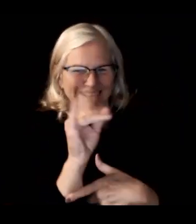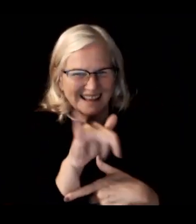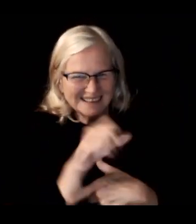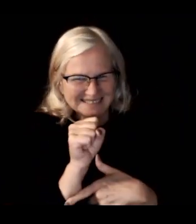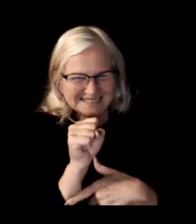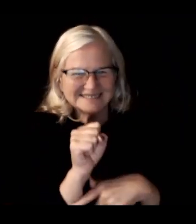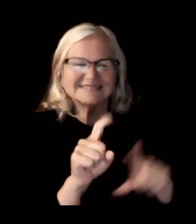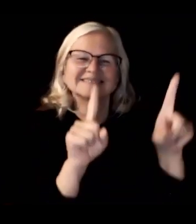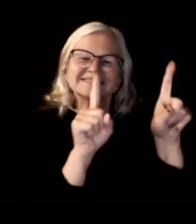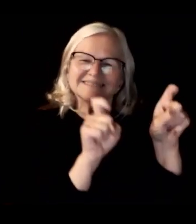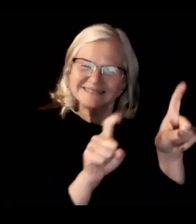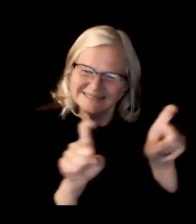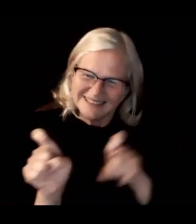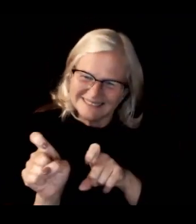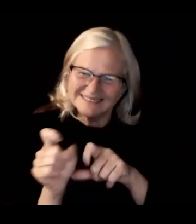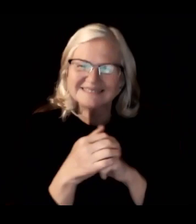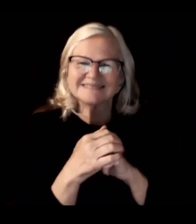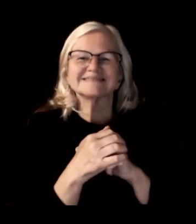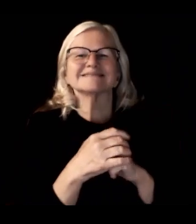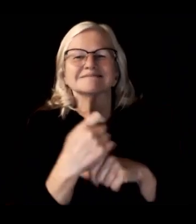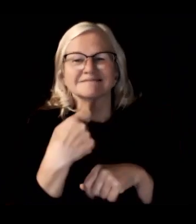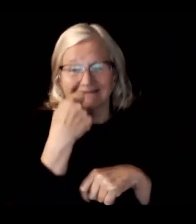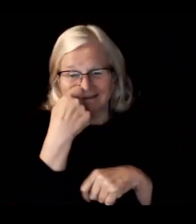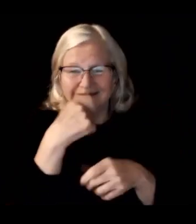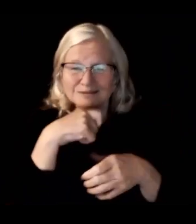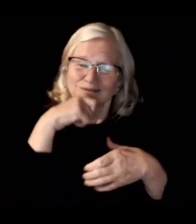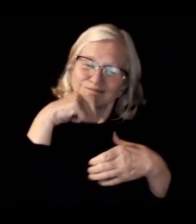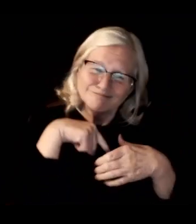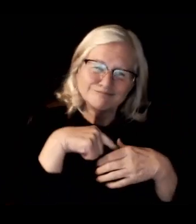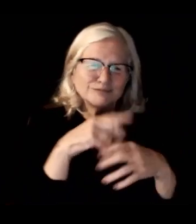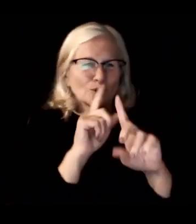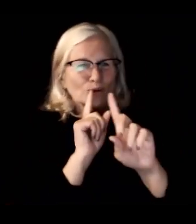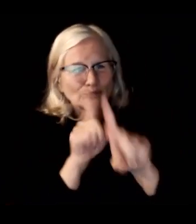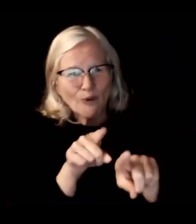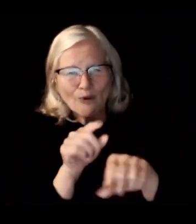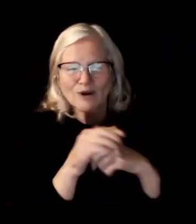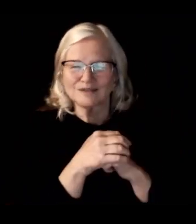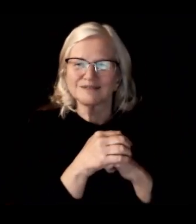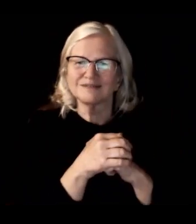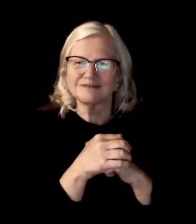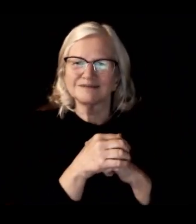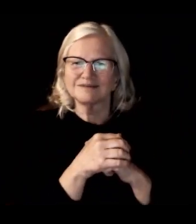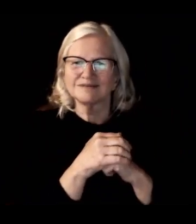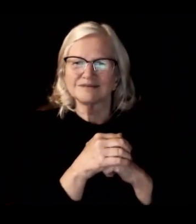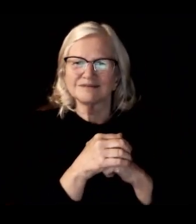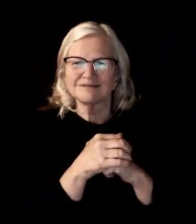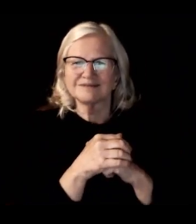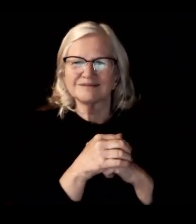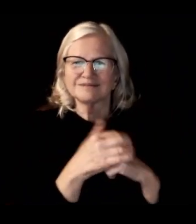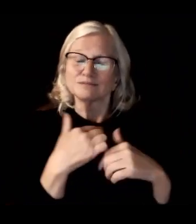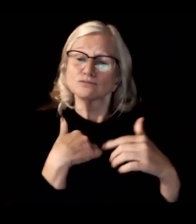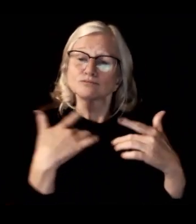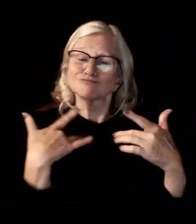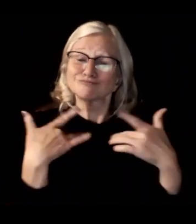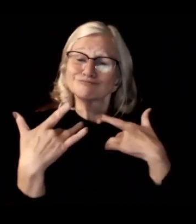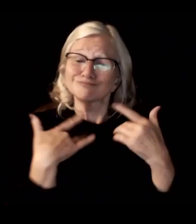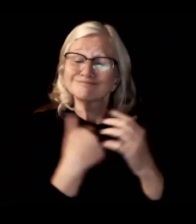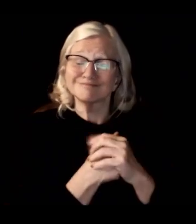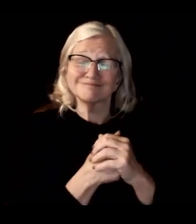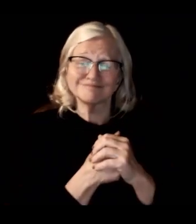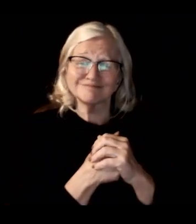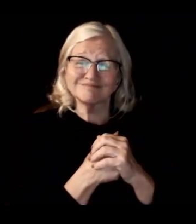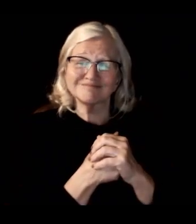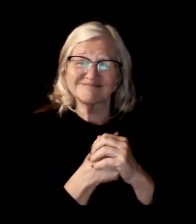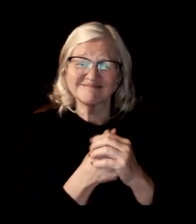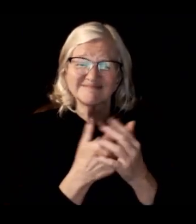we'll obviously be watching for that because we were very concerned about all of the potential social activity. But at this point, it's